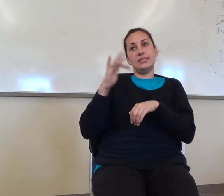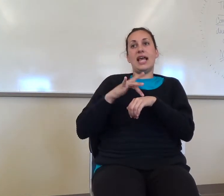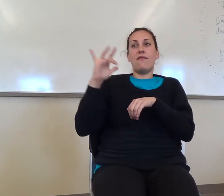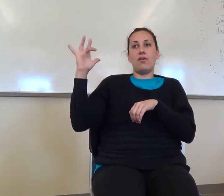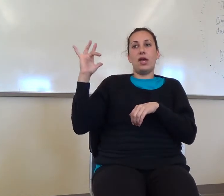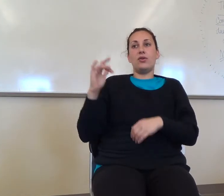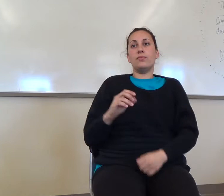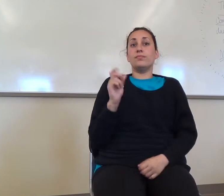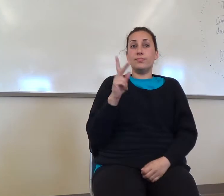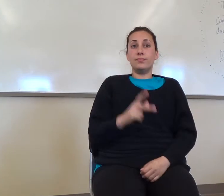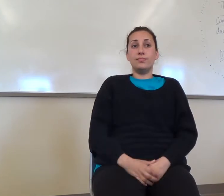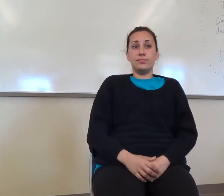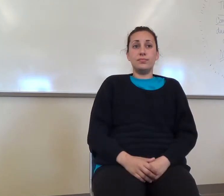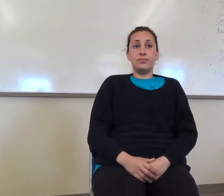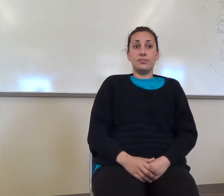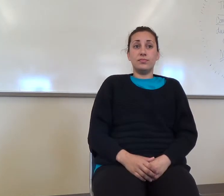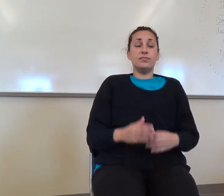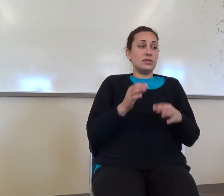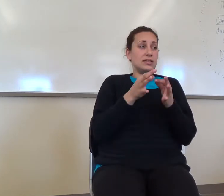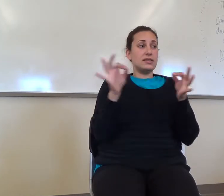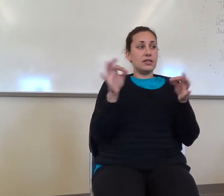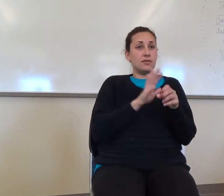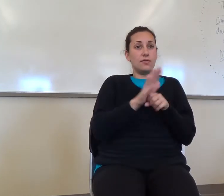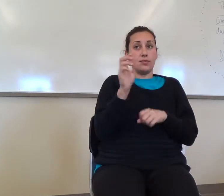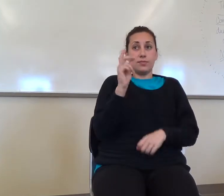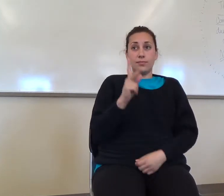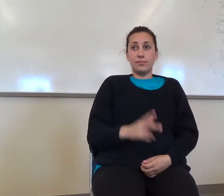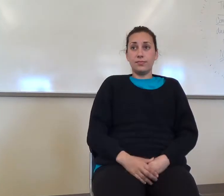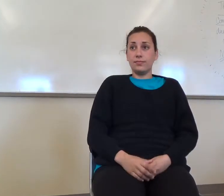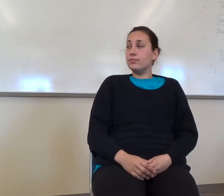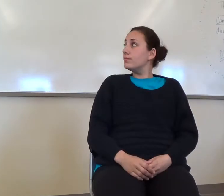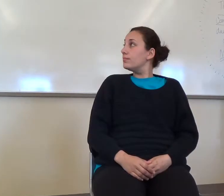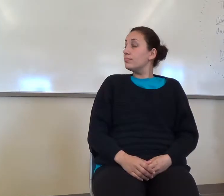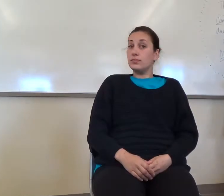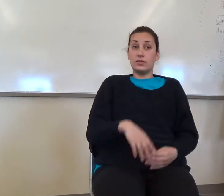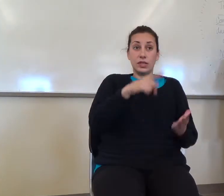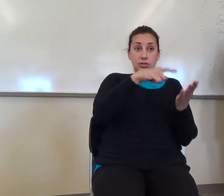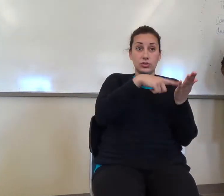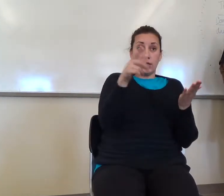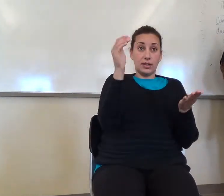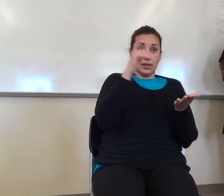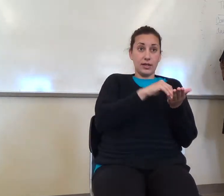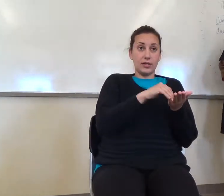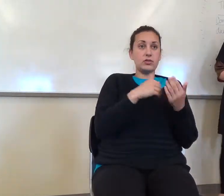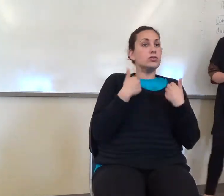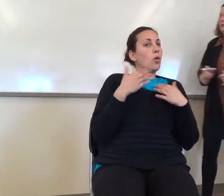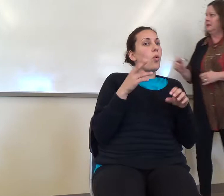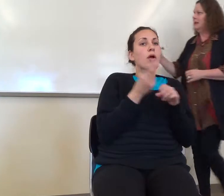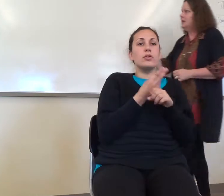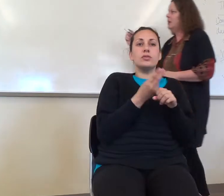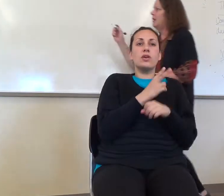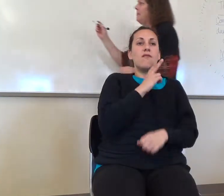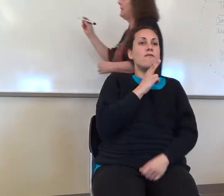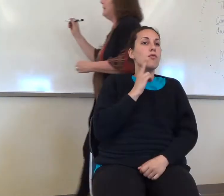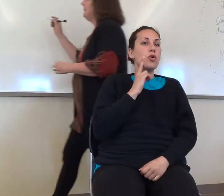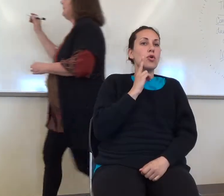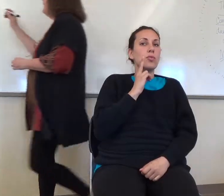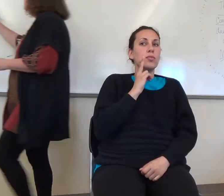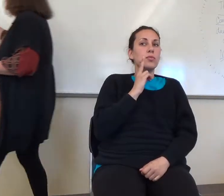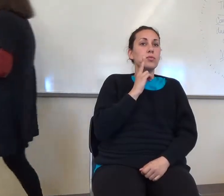Okay, another way to check that is you don't want a verb in the topic. And